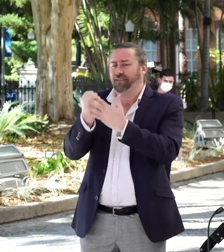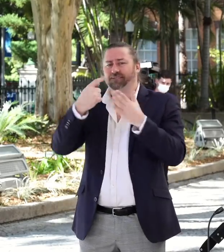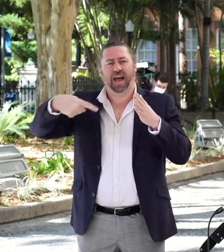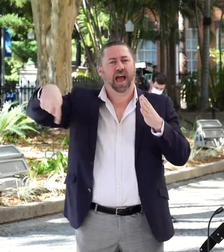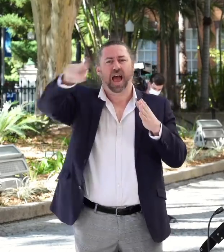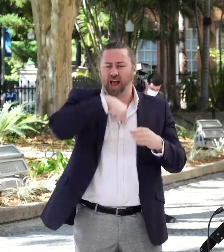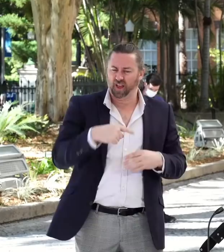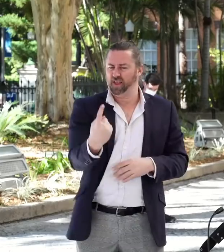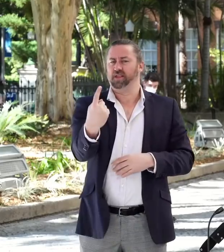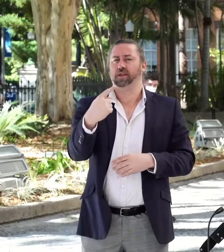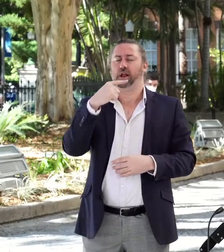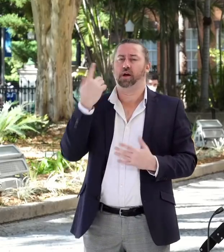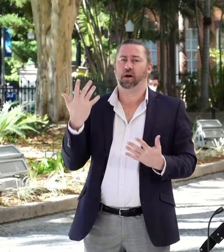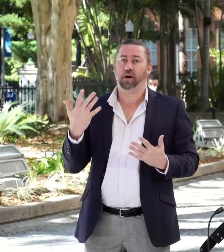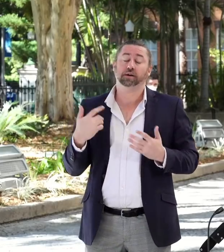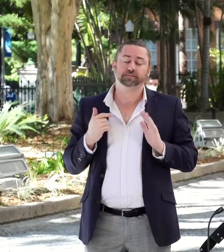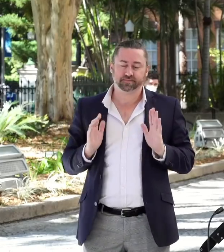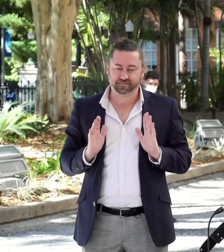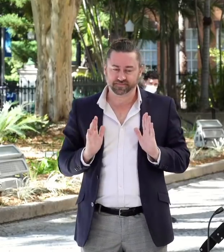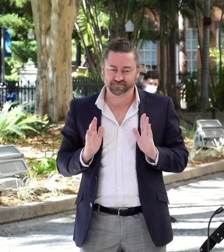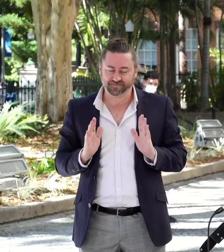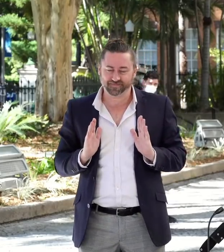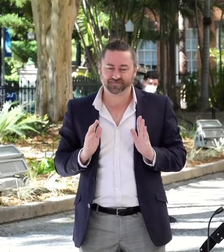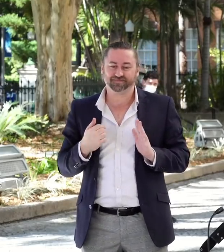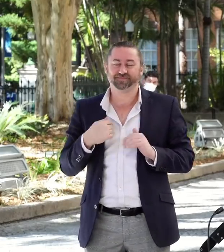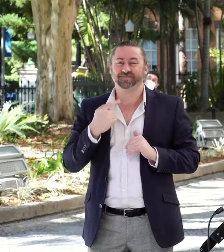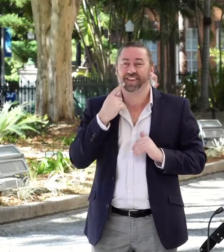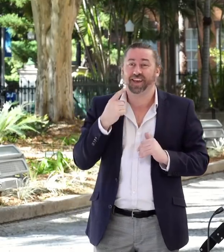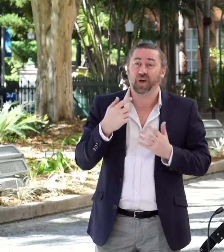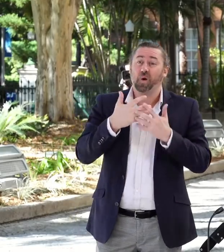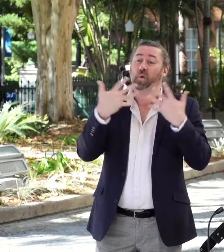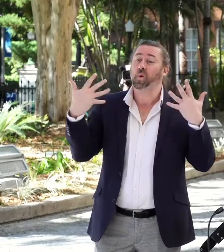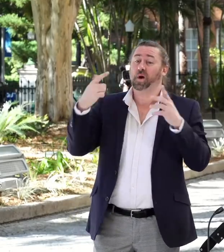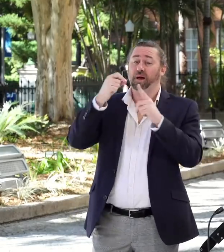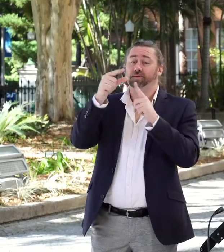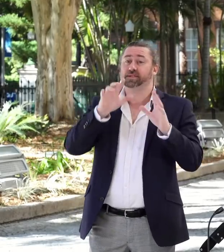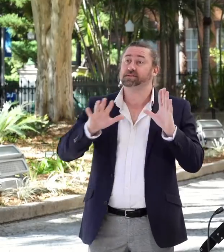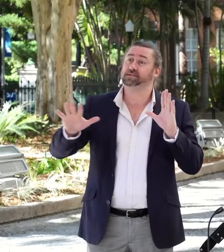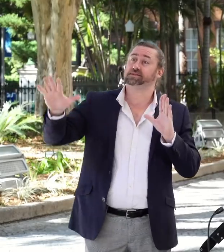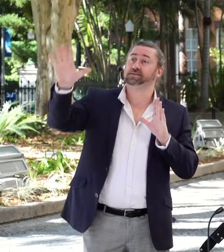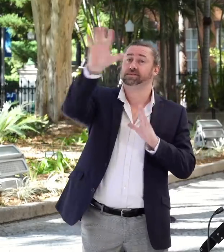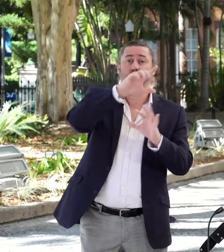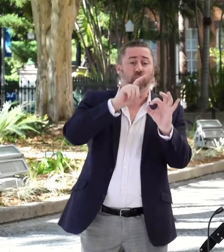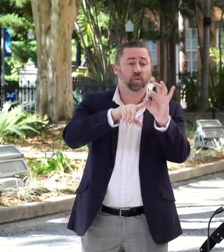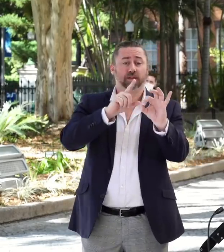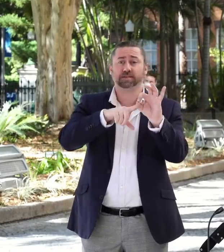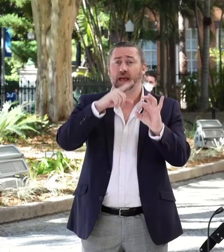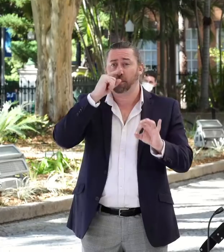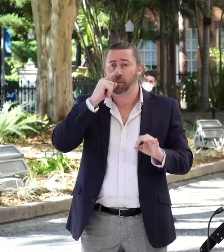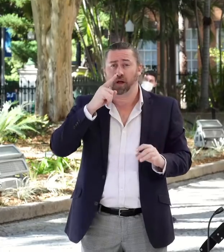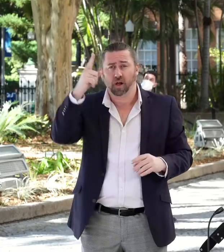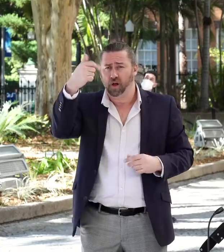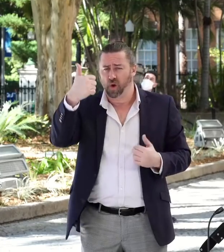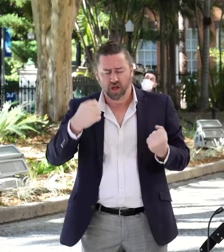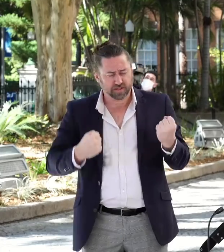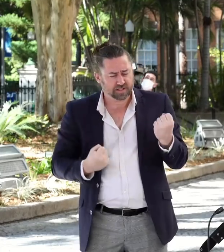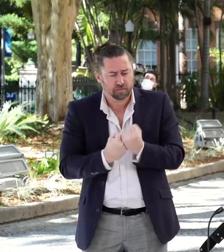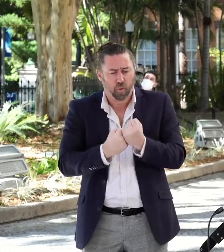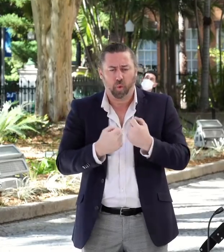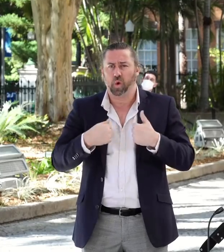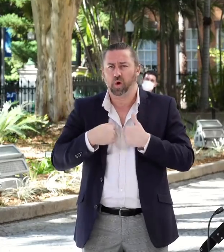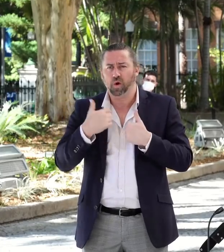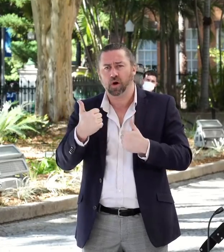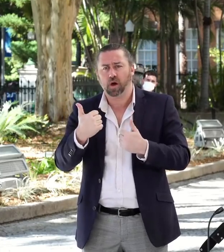Well, except I will point out that the vast majority of people in Queensland have totally supported us, worked with